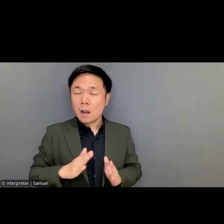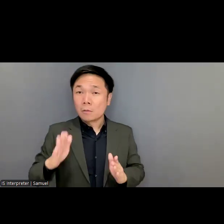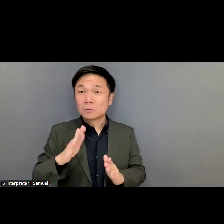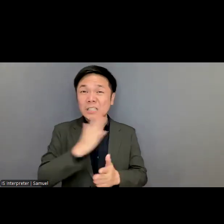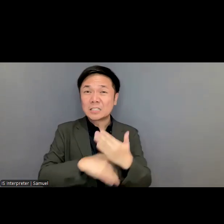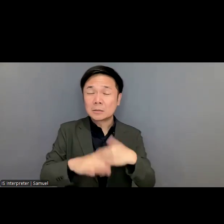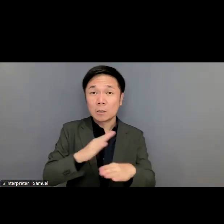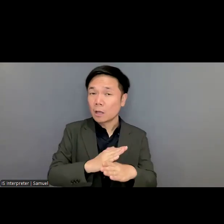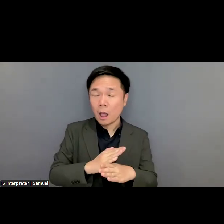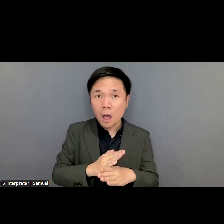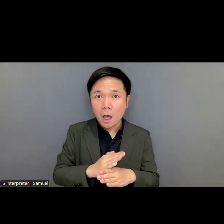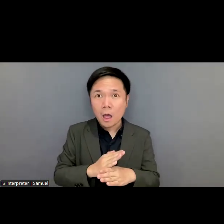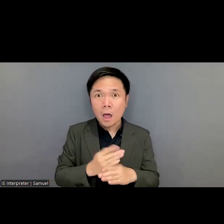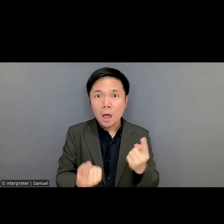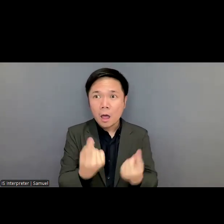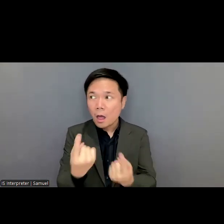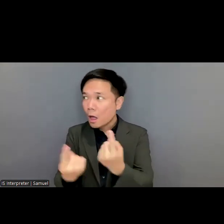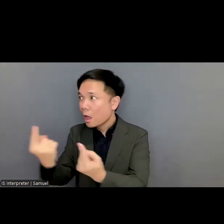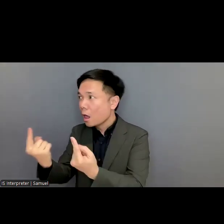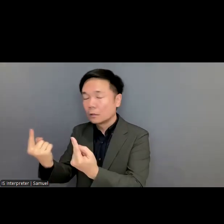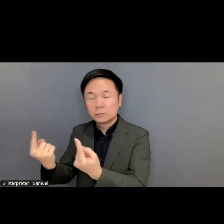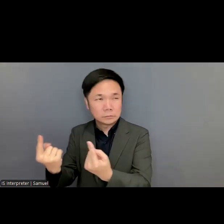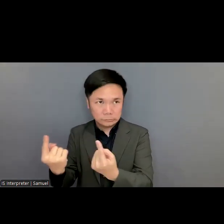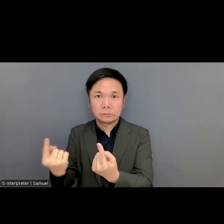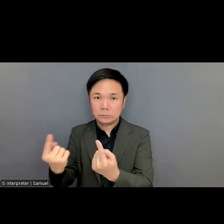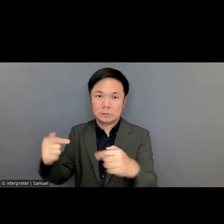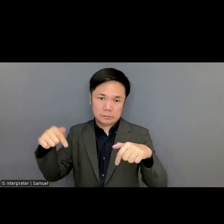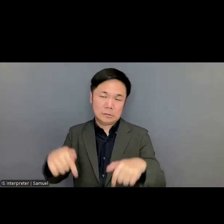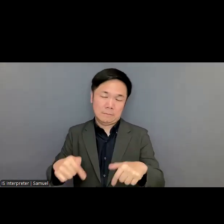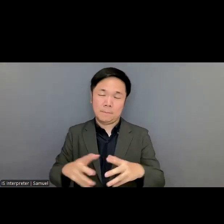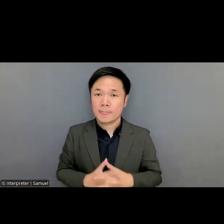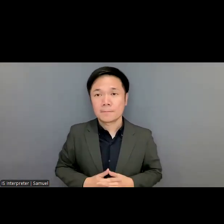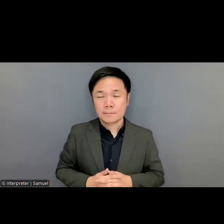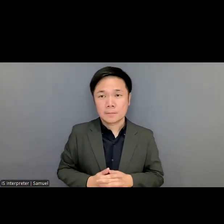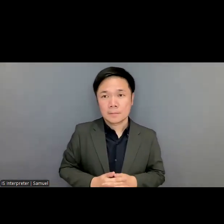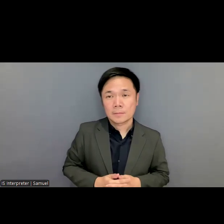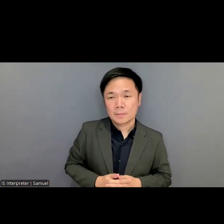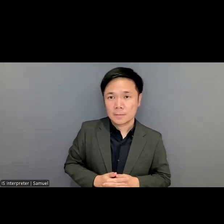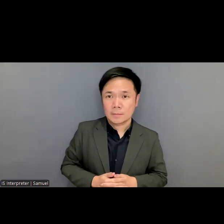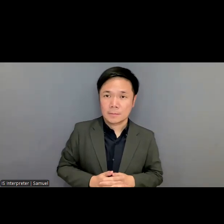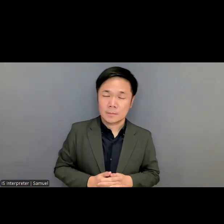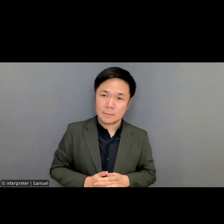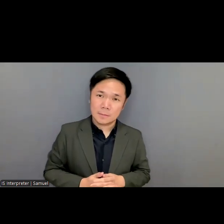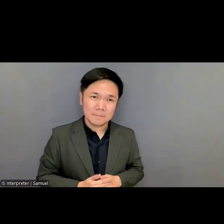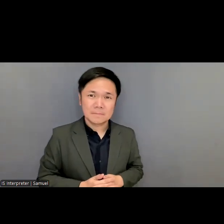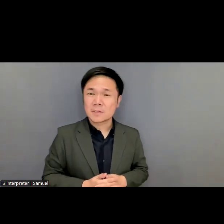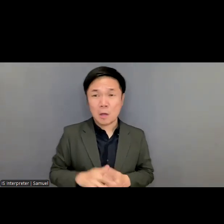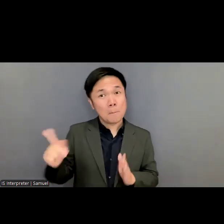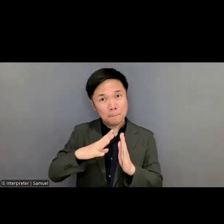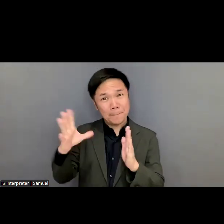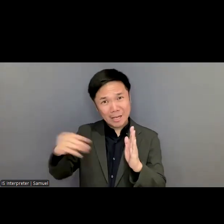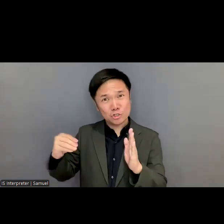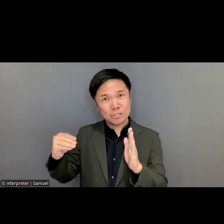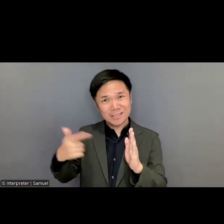is coming out from the work that I am doing here under the PNG Women Lead